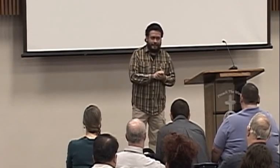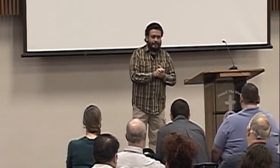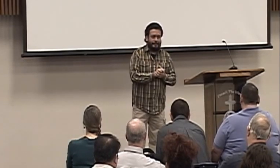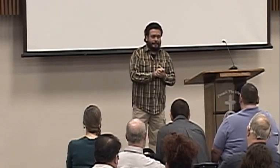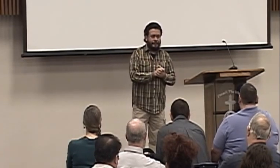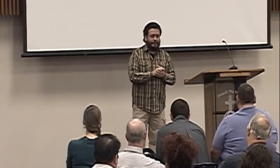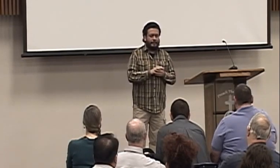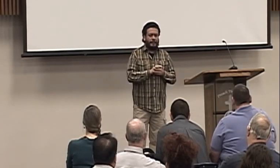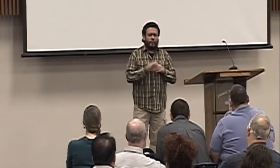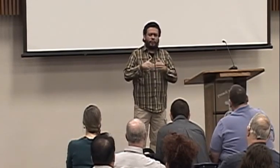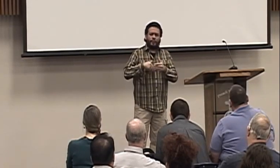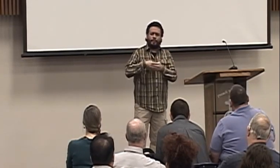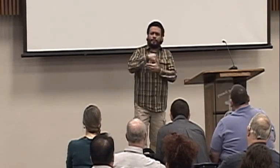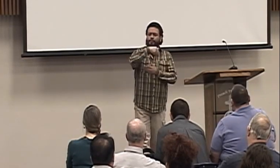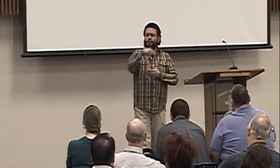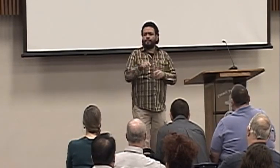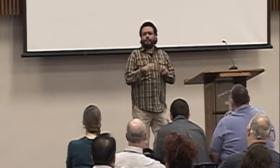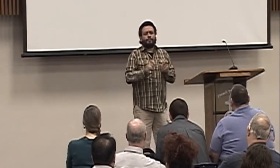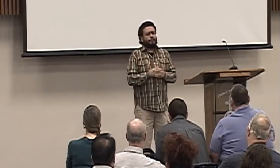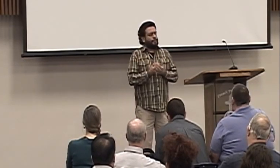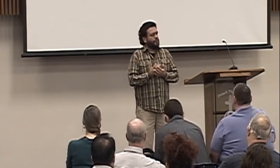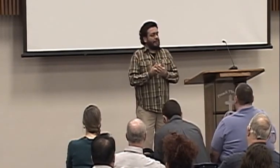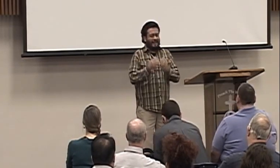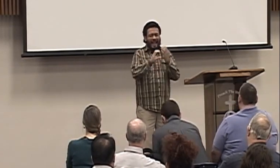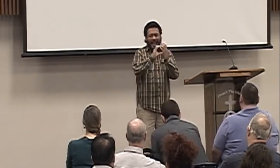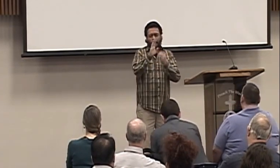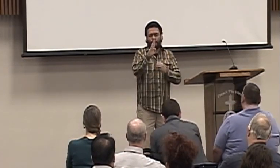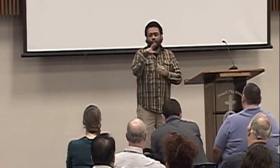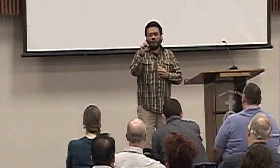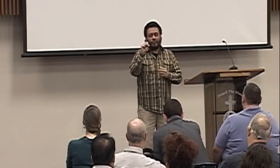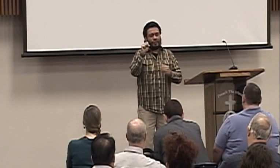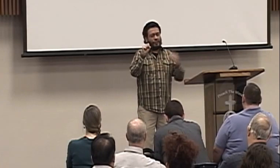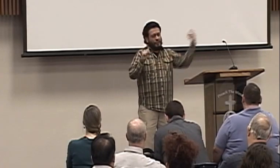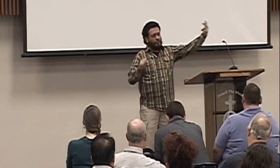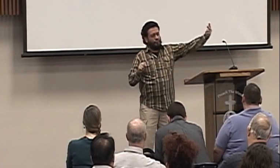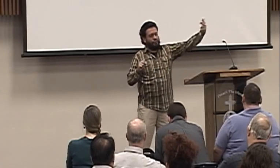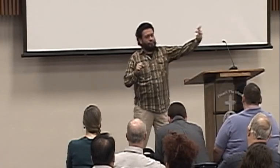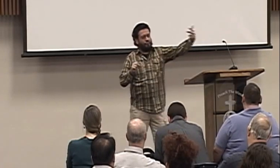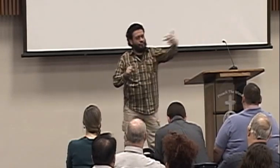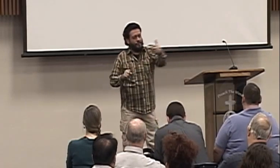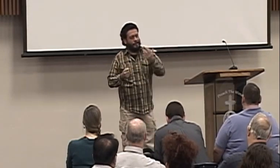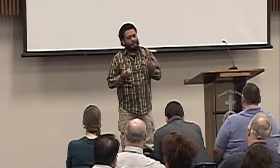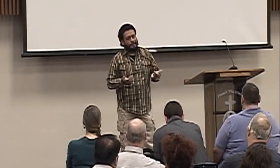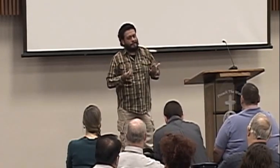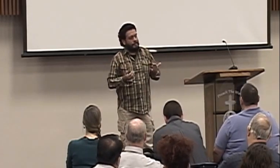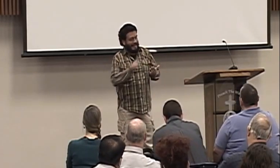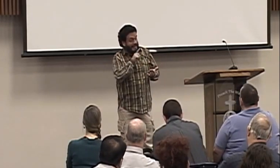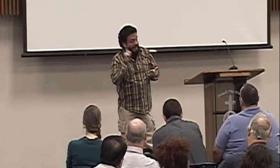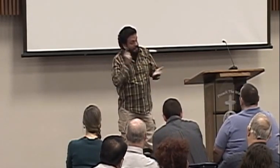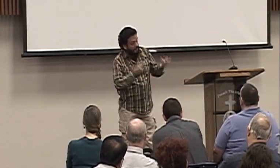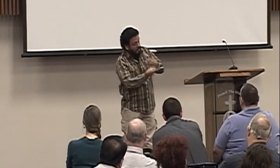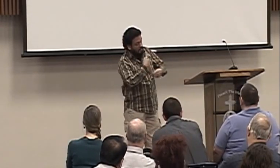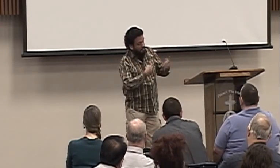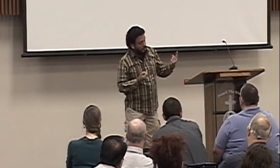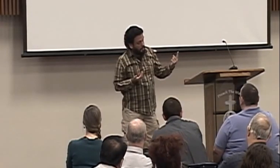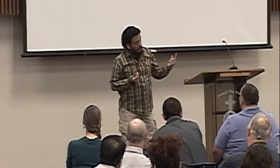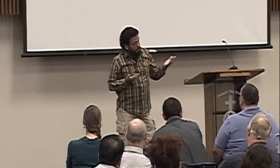in the afternoon. And so we're outside sitting, waiting because there's a bus coming to pick us up. We're waiting, and here comes the